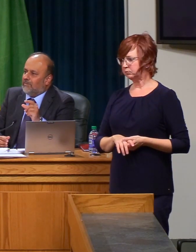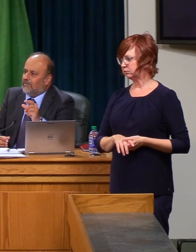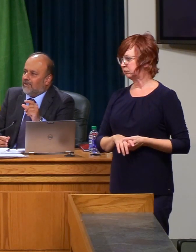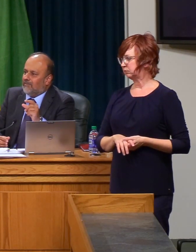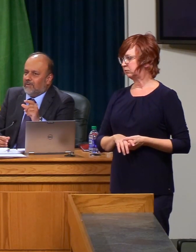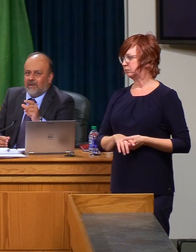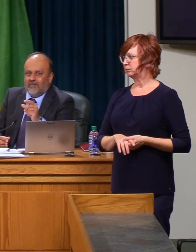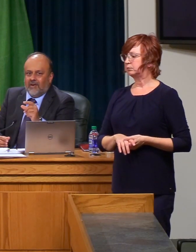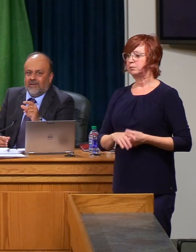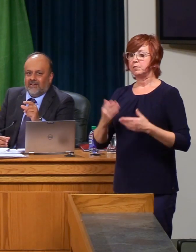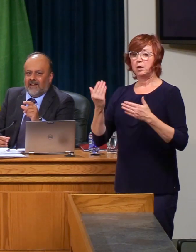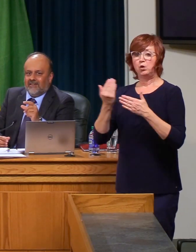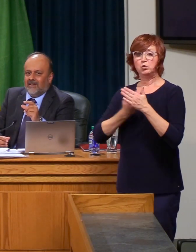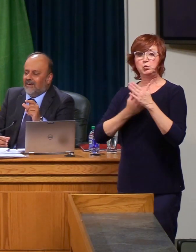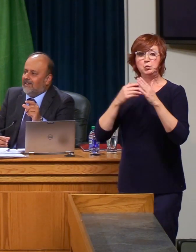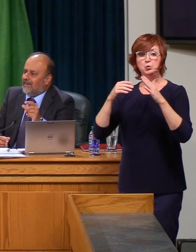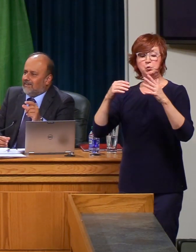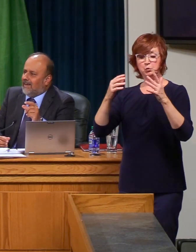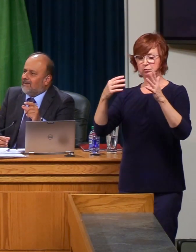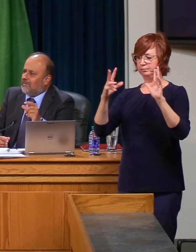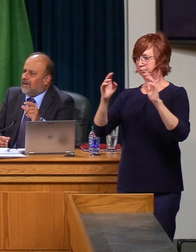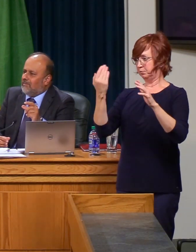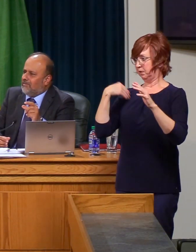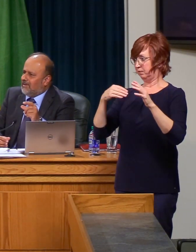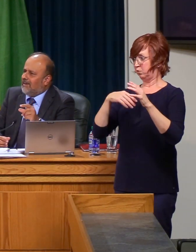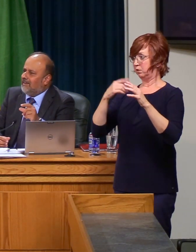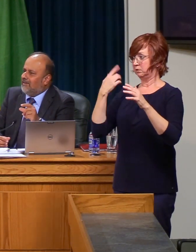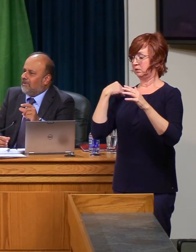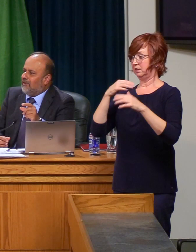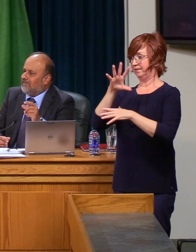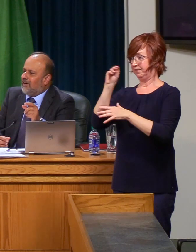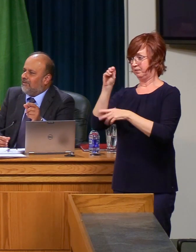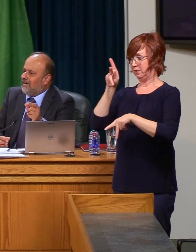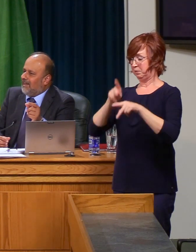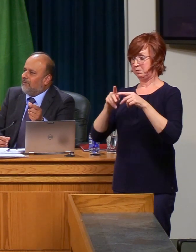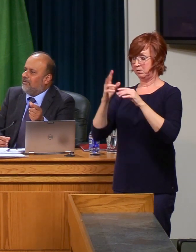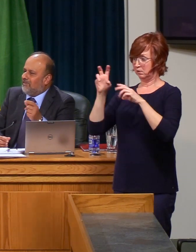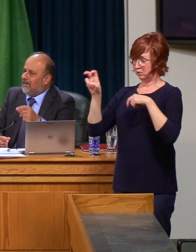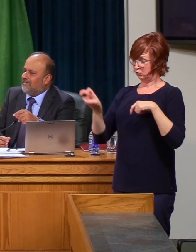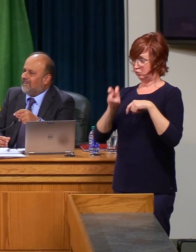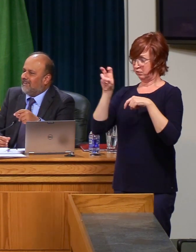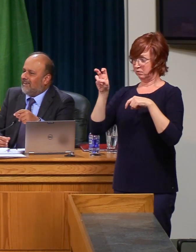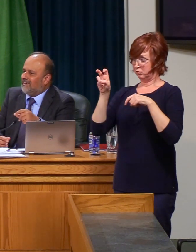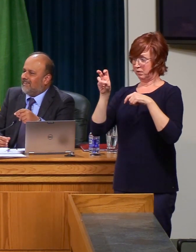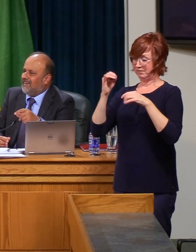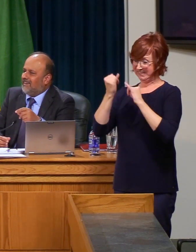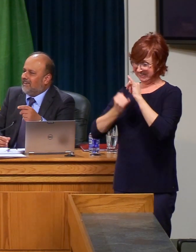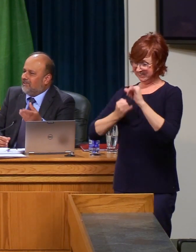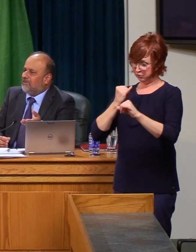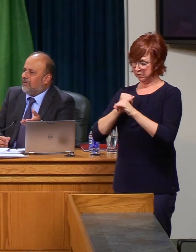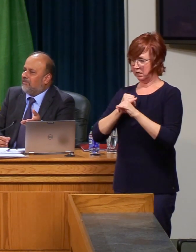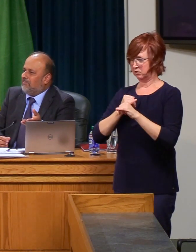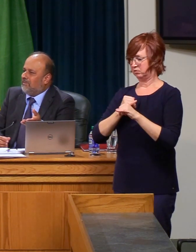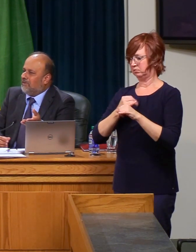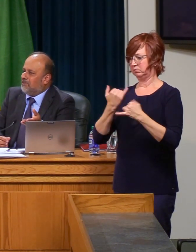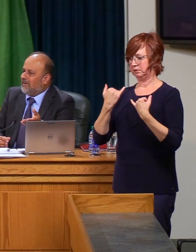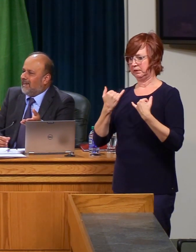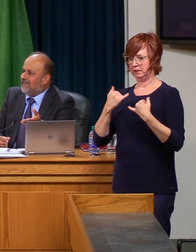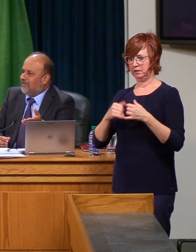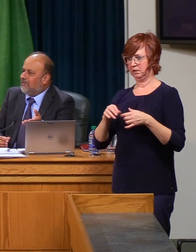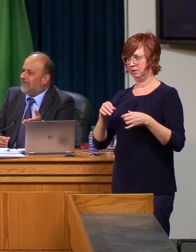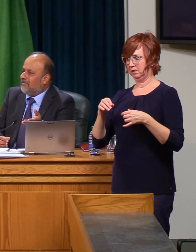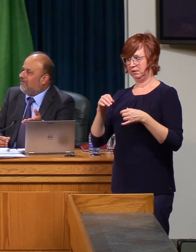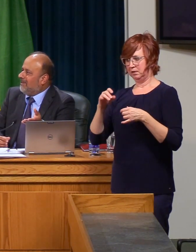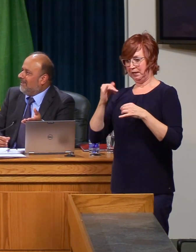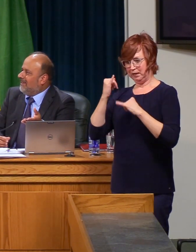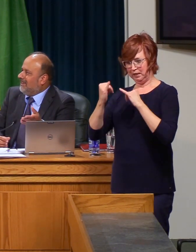of 50 people if people have traveled internationally. That has become redundant because now anyone who travels internationally should not go to a